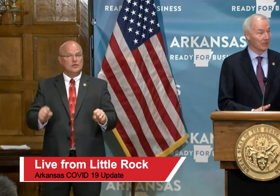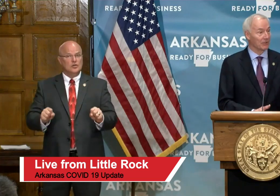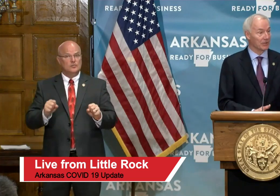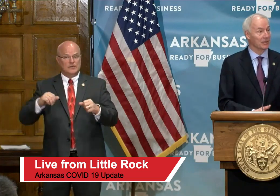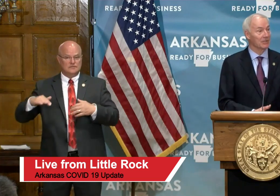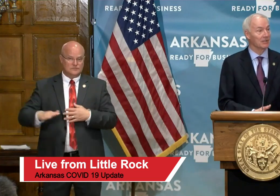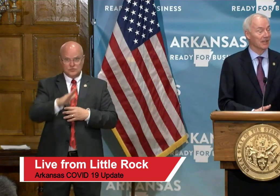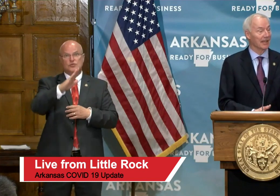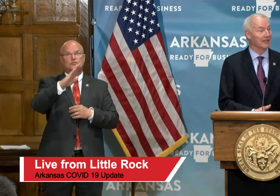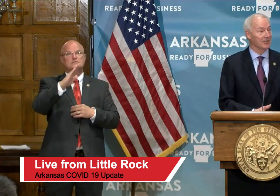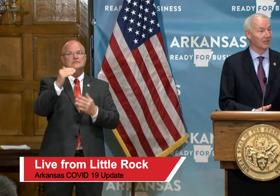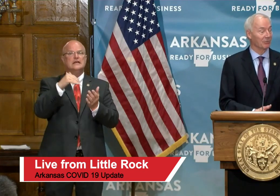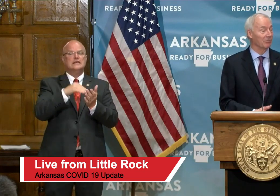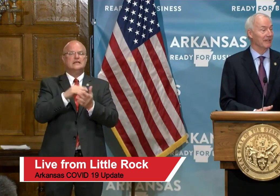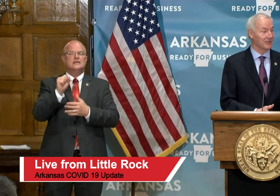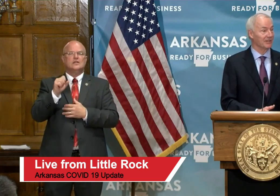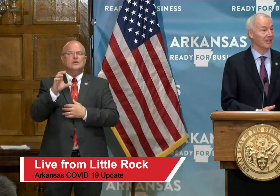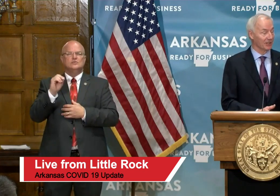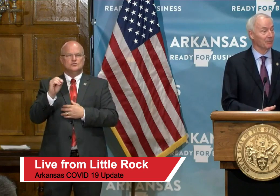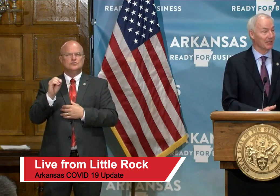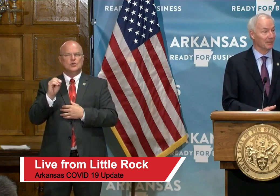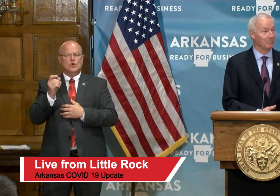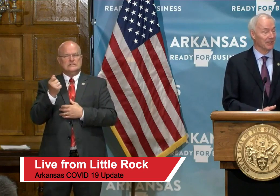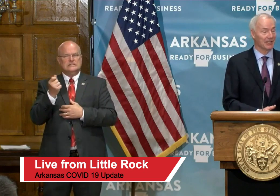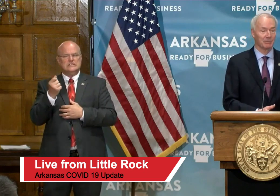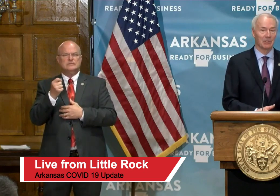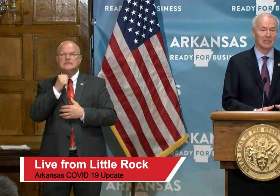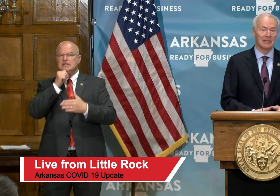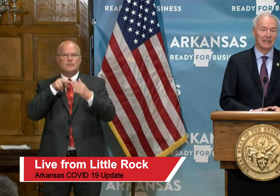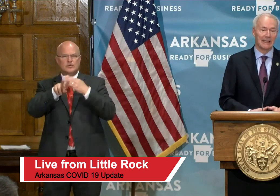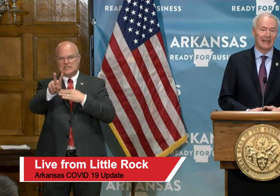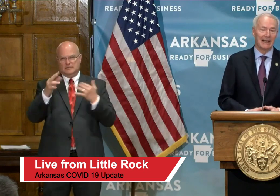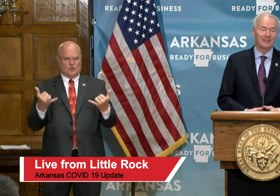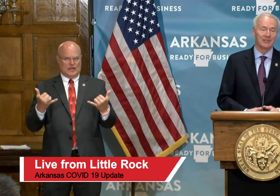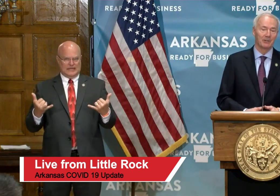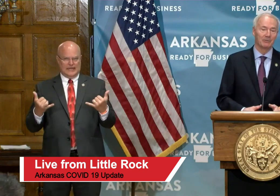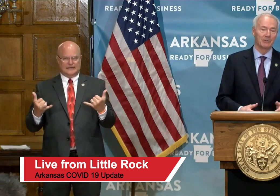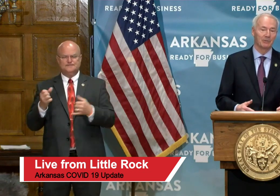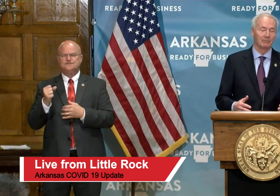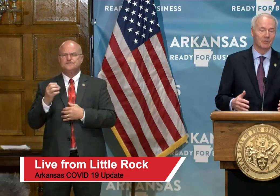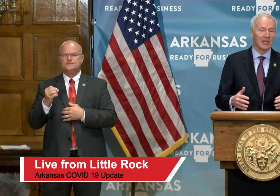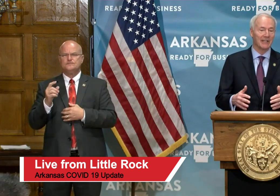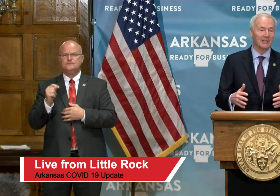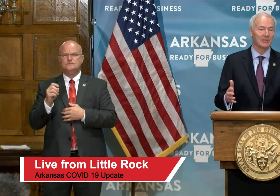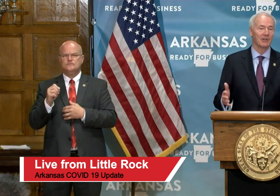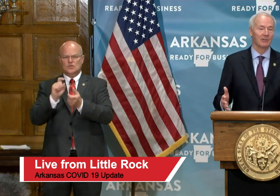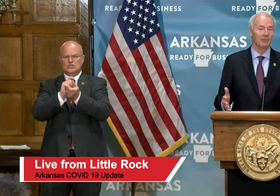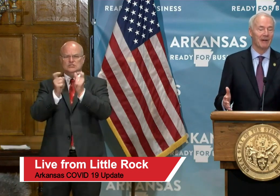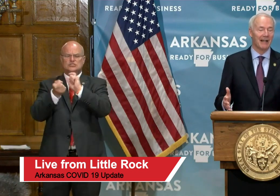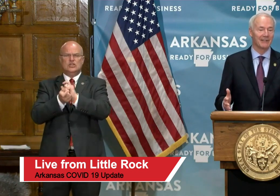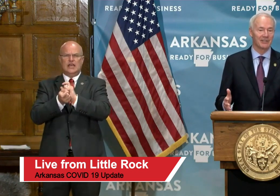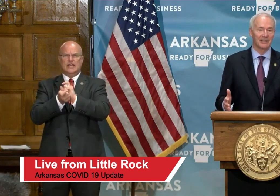be a resurgence, and so it's a little bit unpredictable. And so to change on a